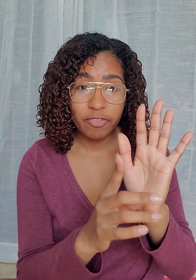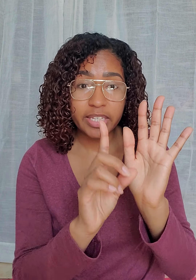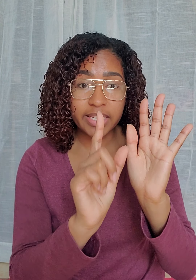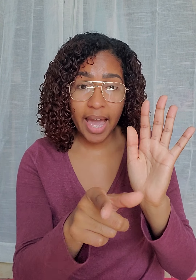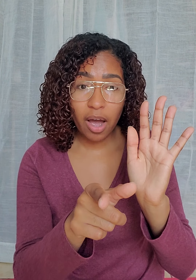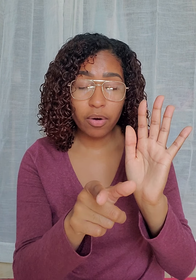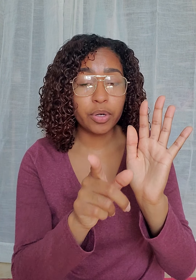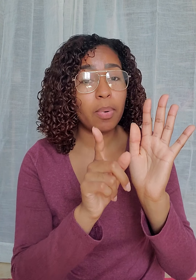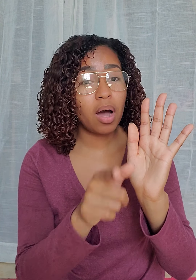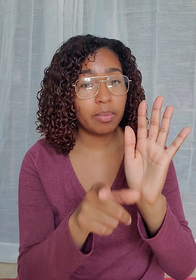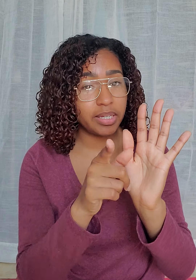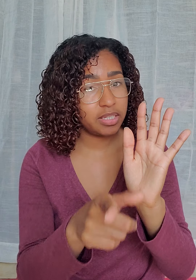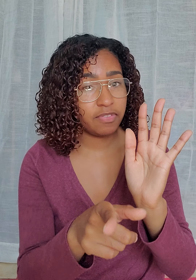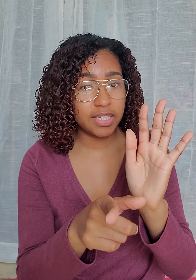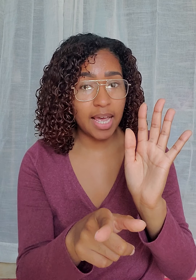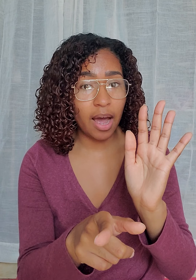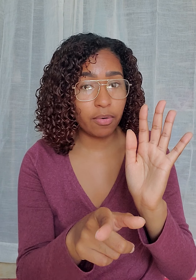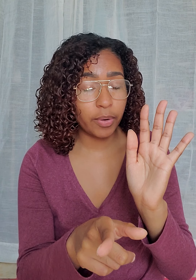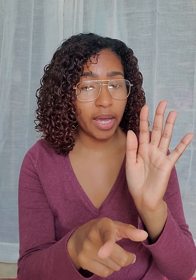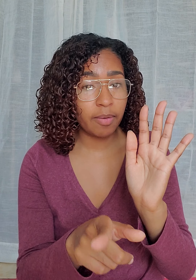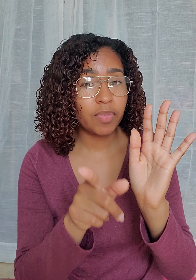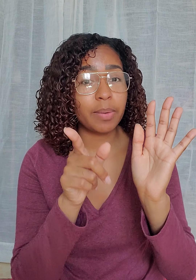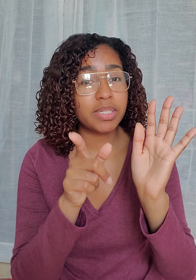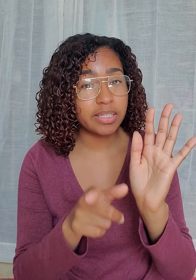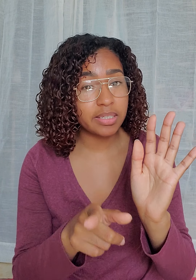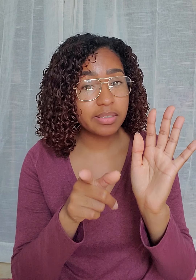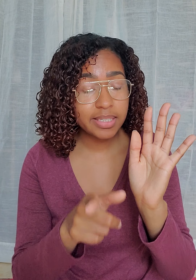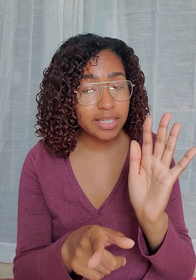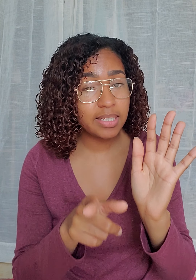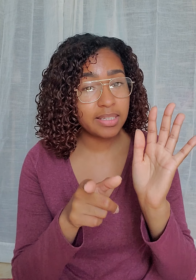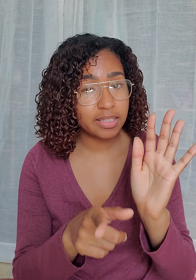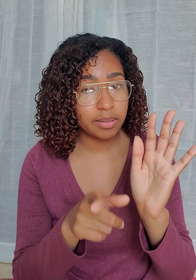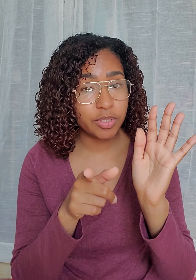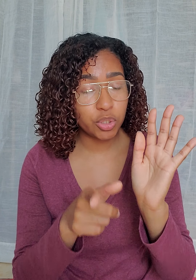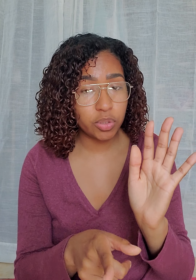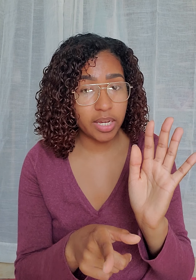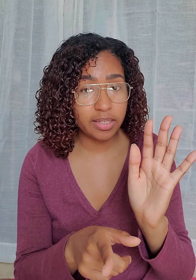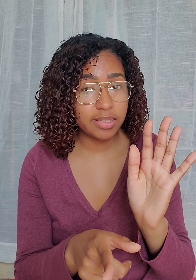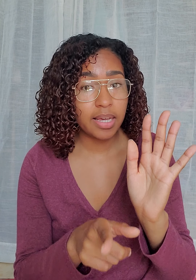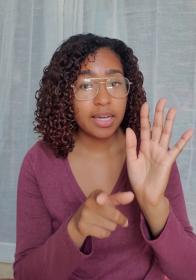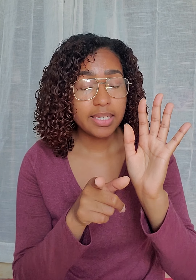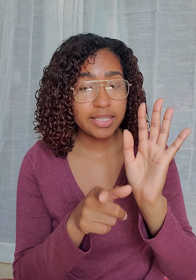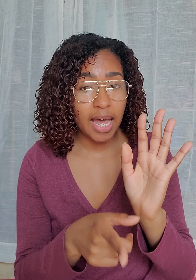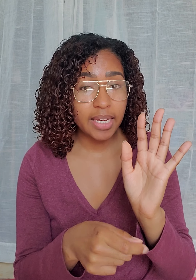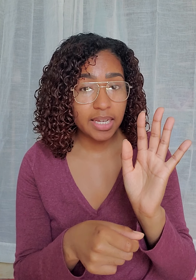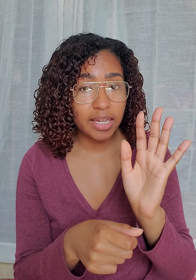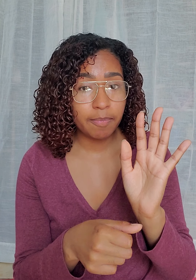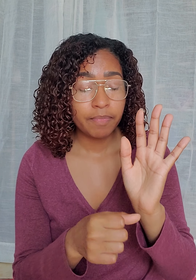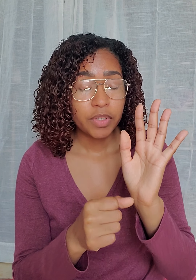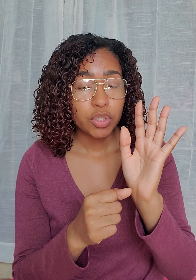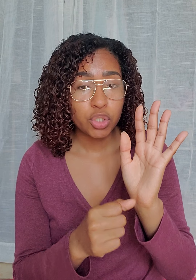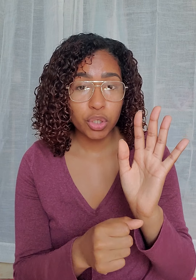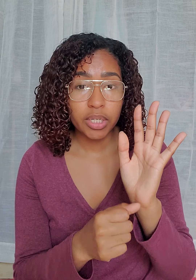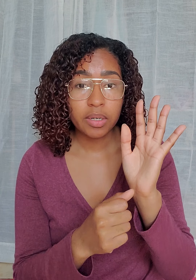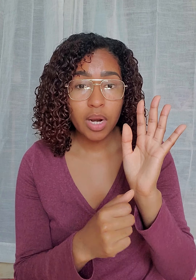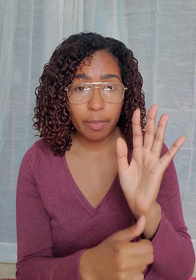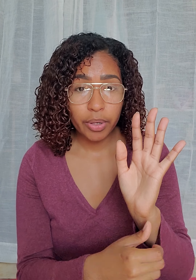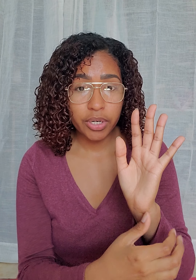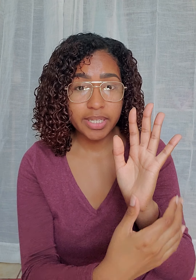facing out, your palm needs to face out, okay? I'm still seeing some students signing certain numbers and